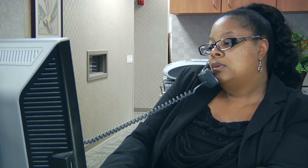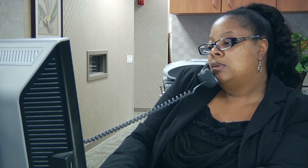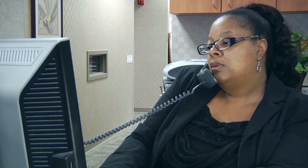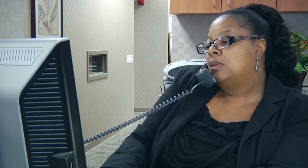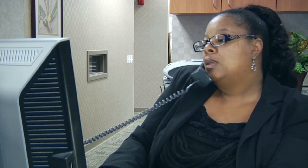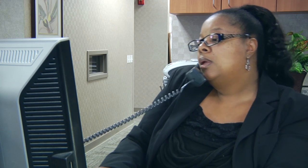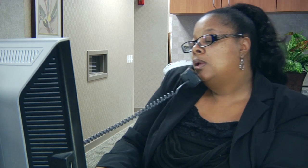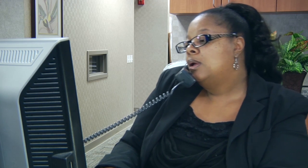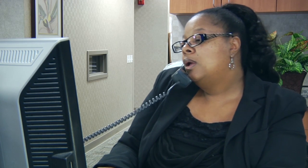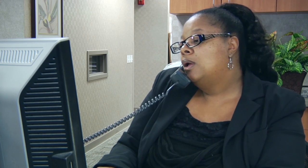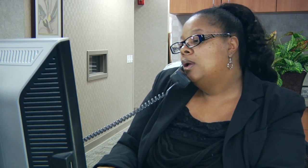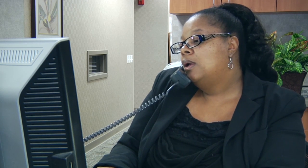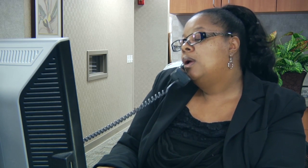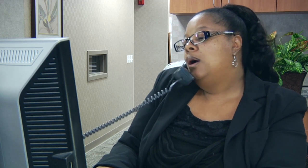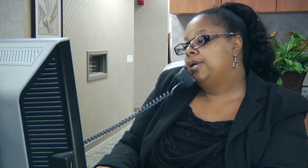618-555.